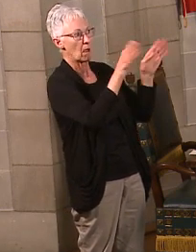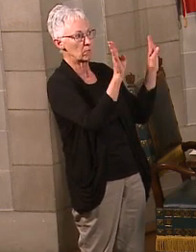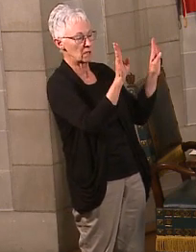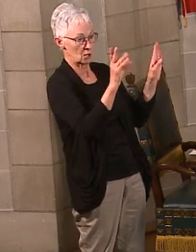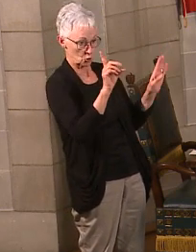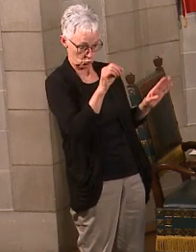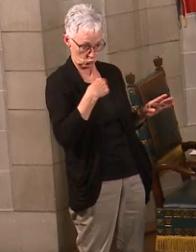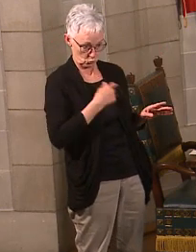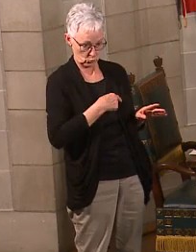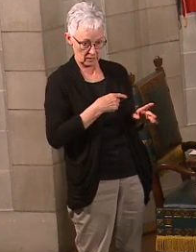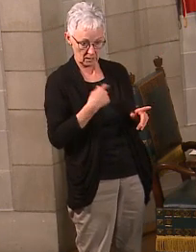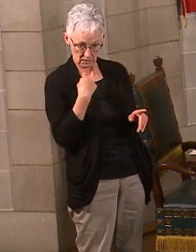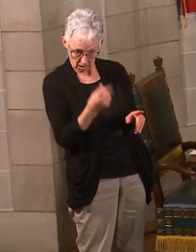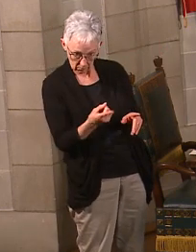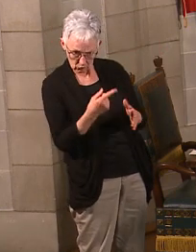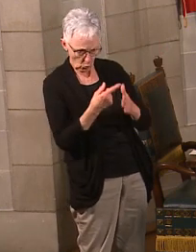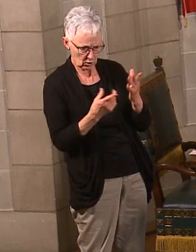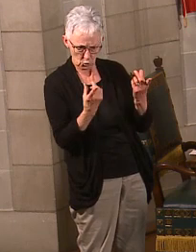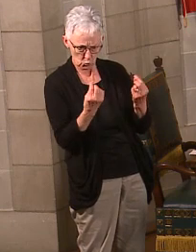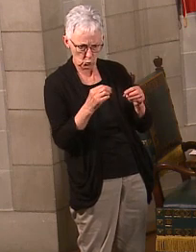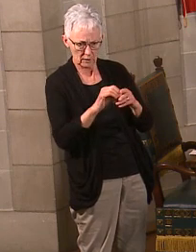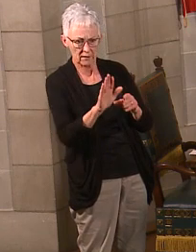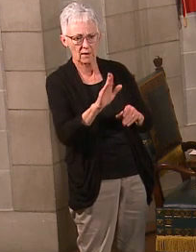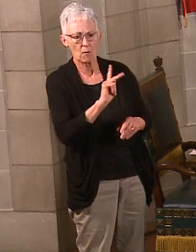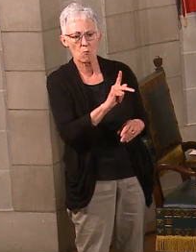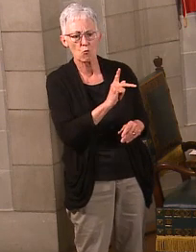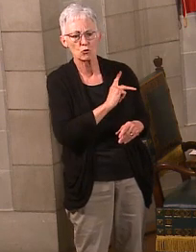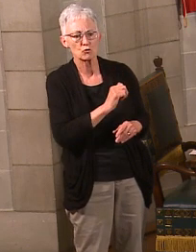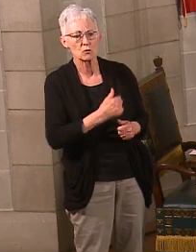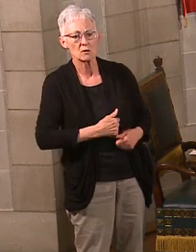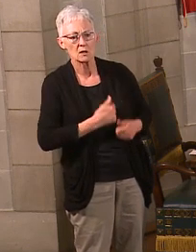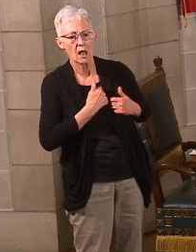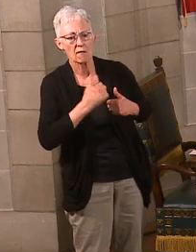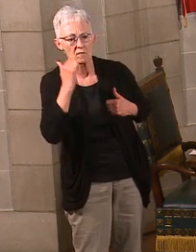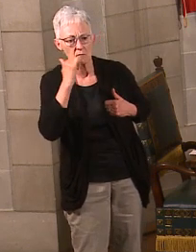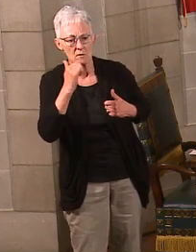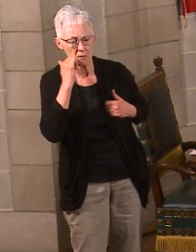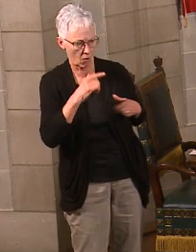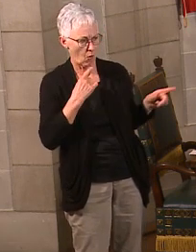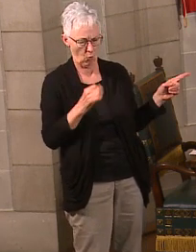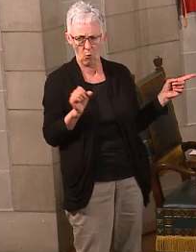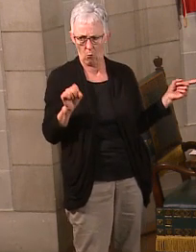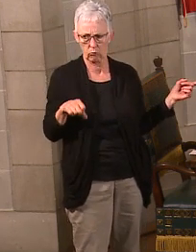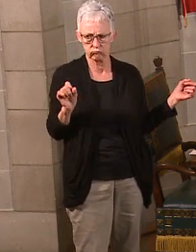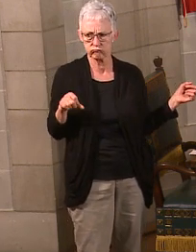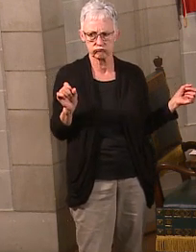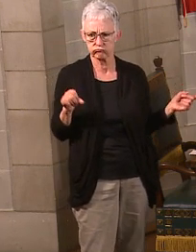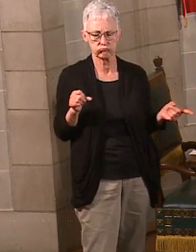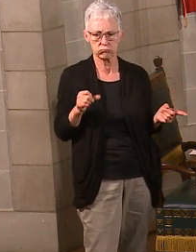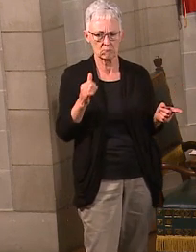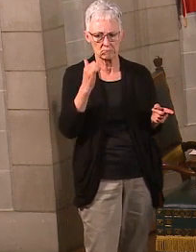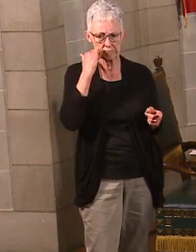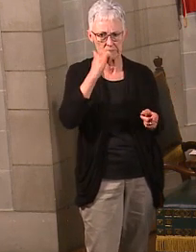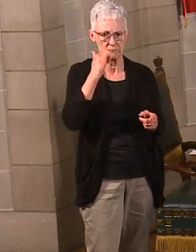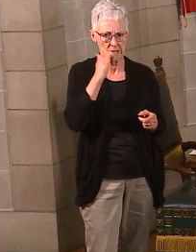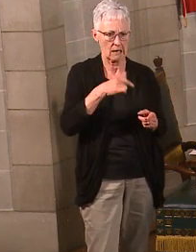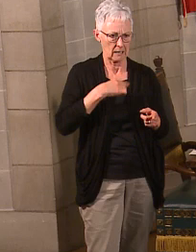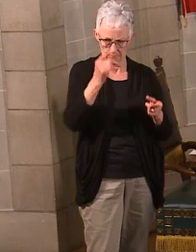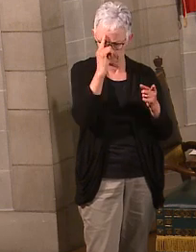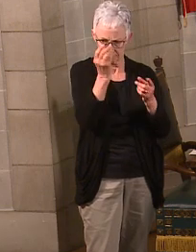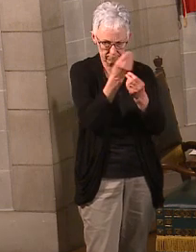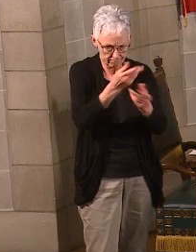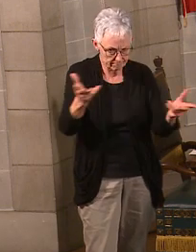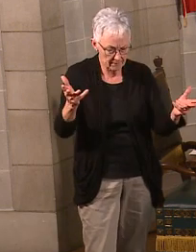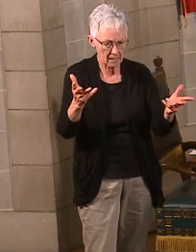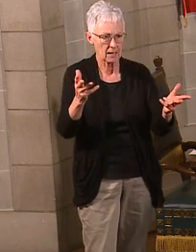lives? Absolutely. I would say just about, I think every message that I put out, I speak specifically to that. Come back to the